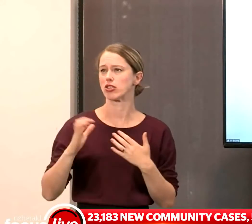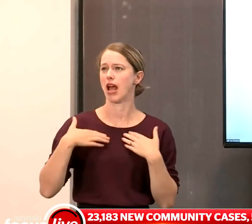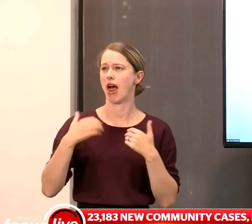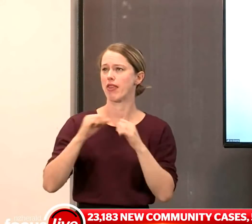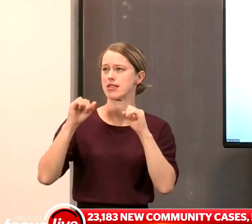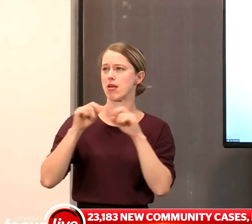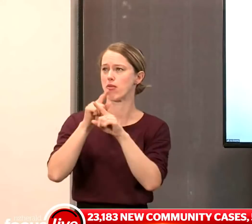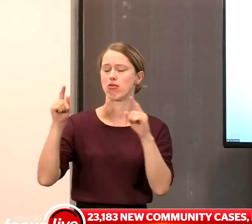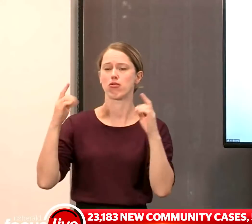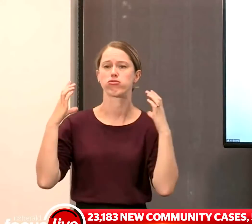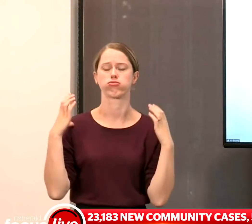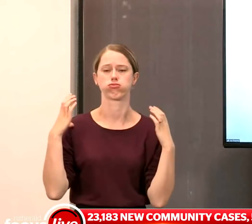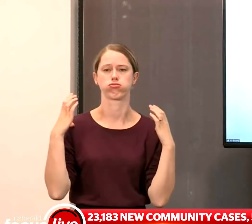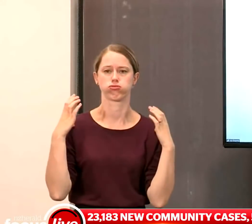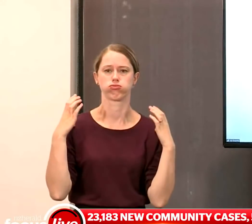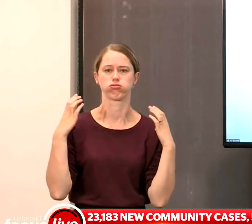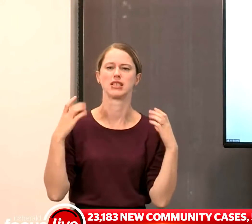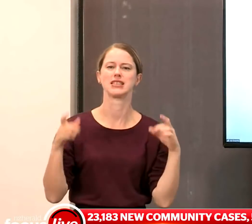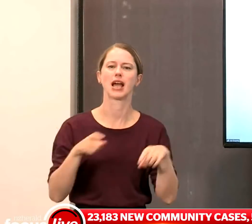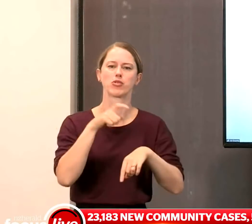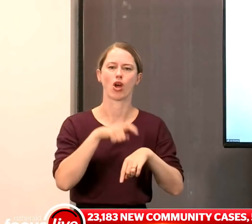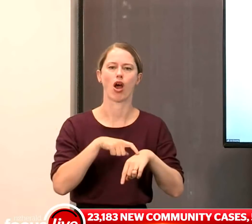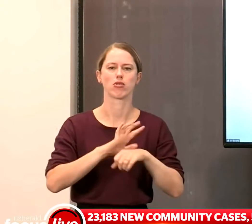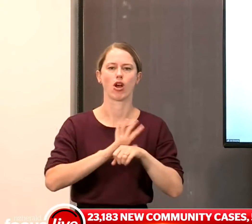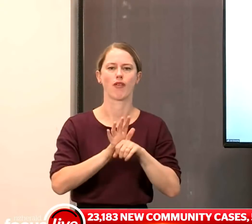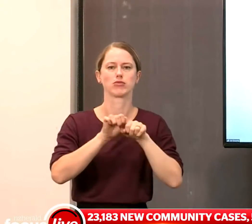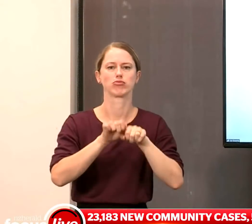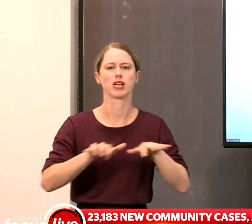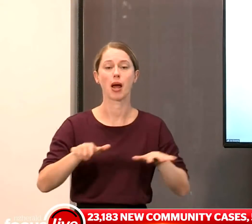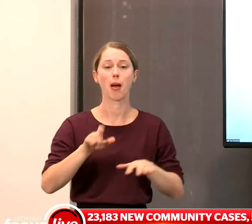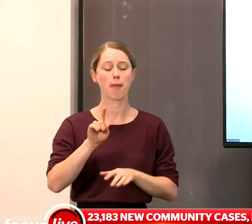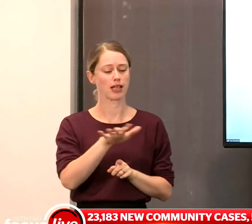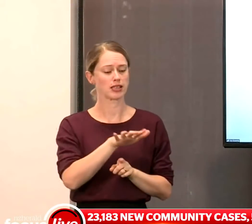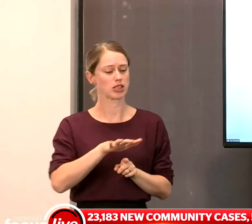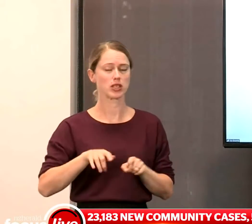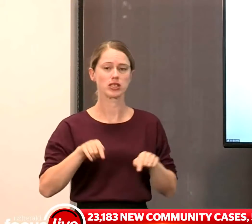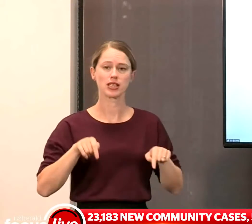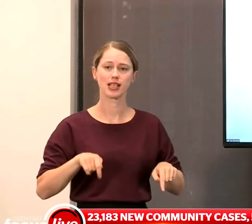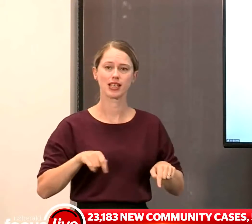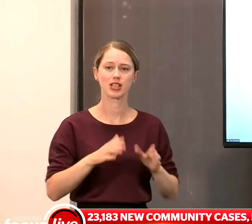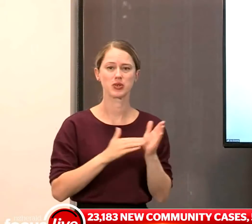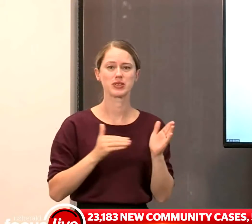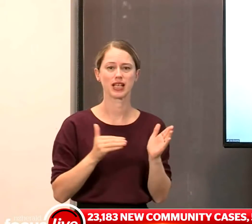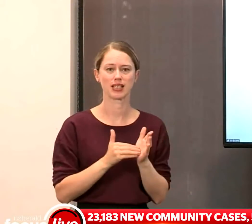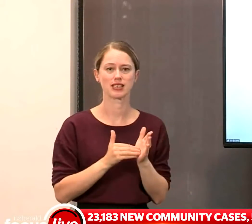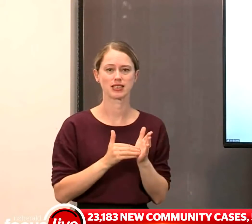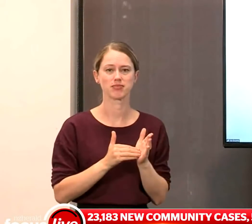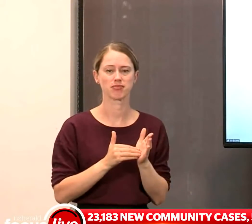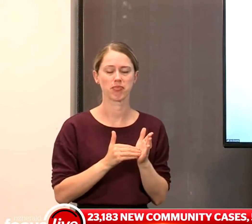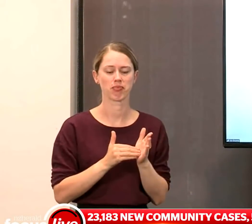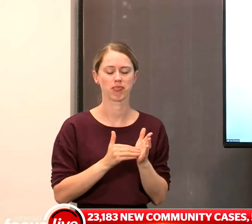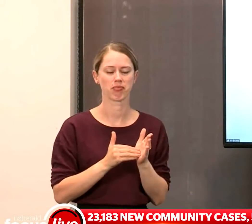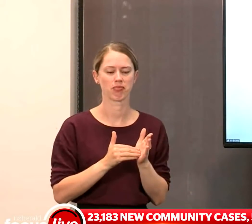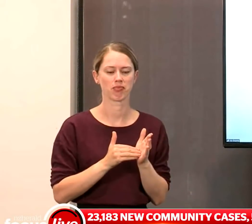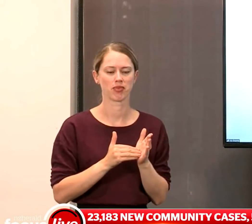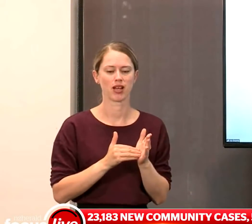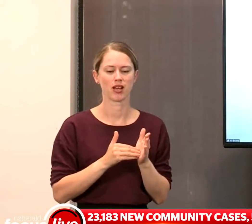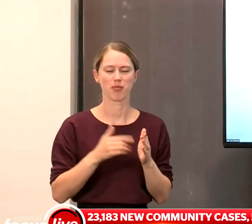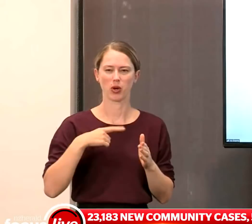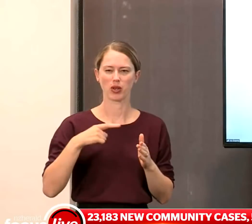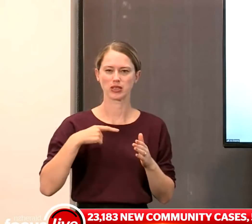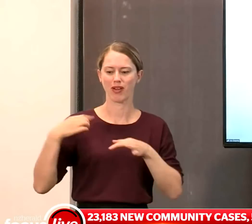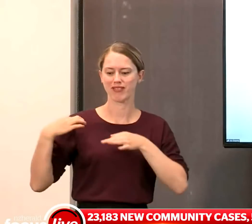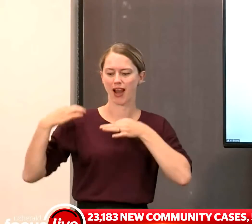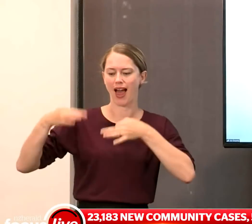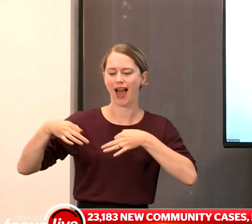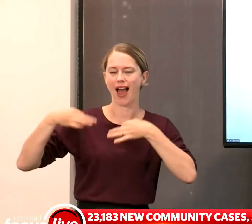under stress whenever they've had a surge of cases, but the situation that we're in has really benefited from the time that